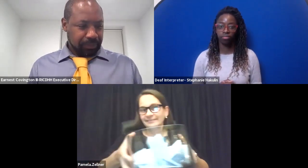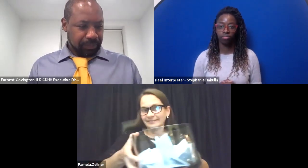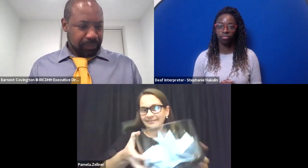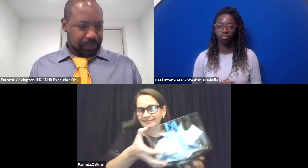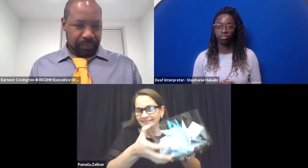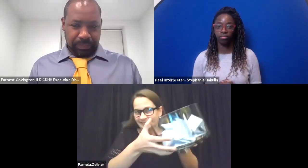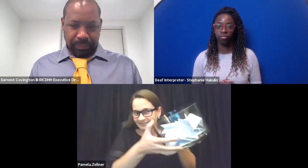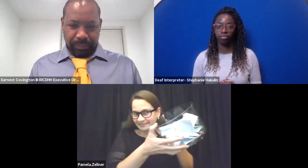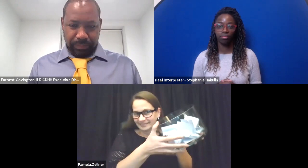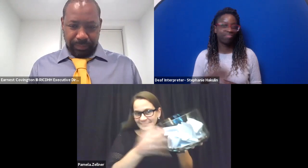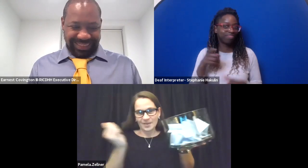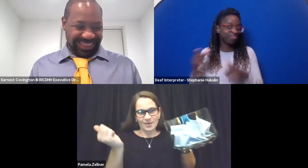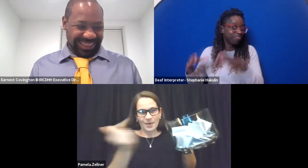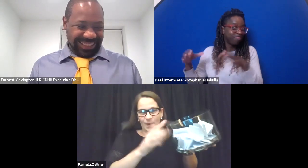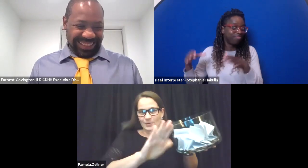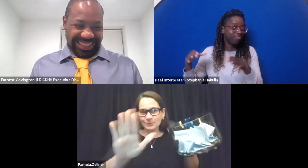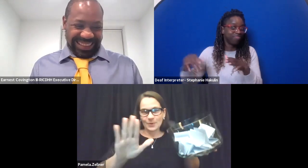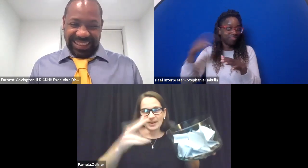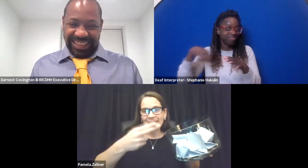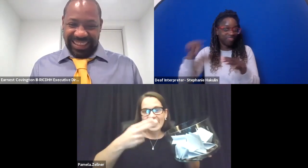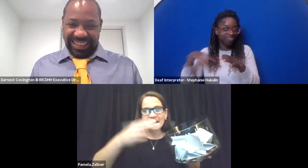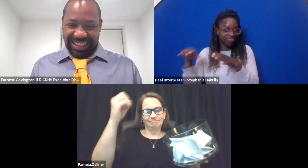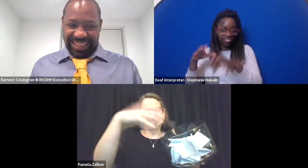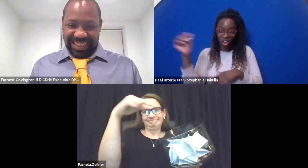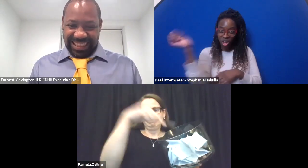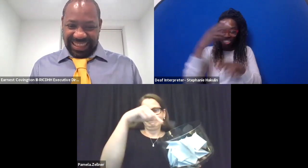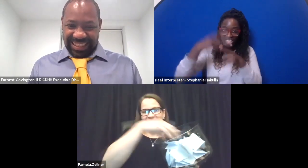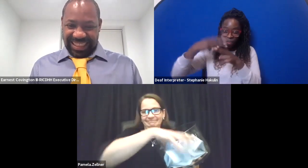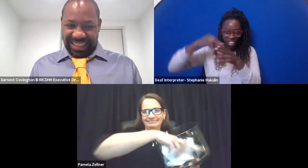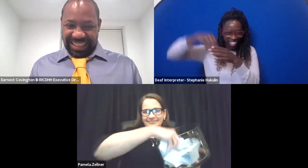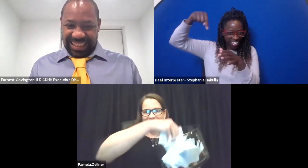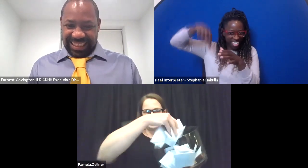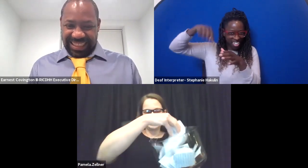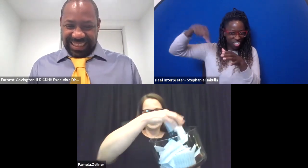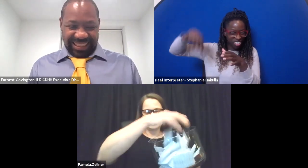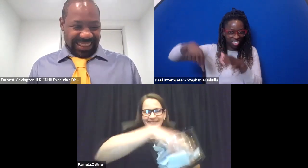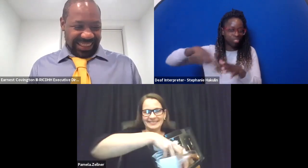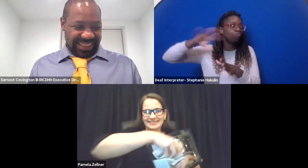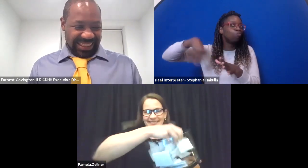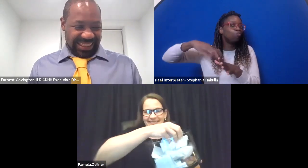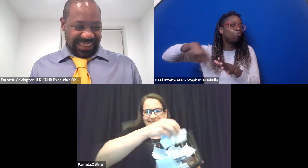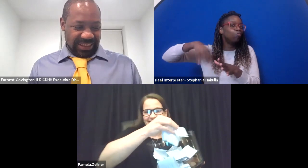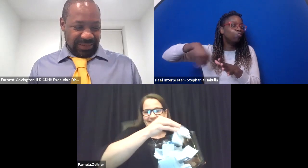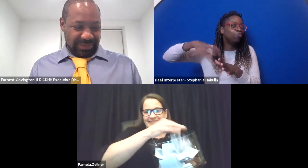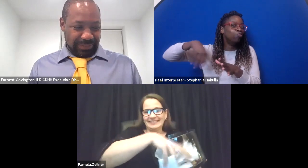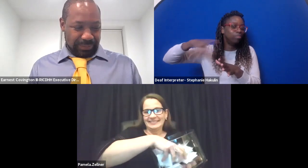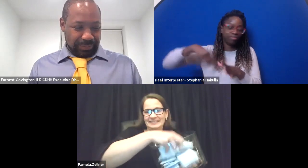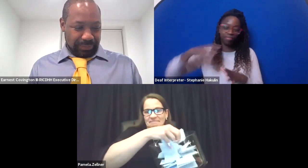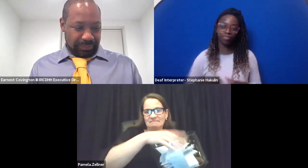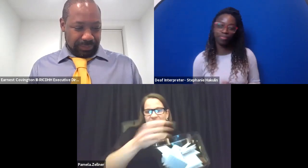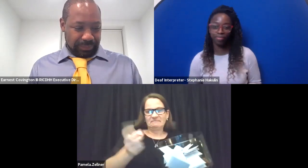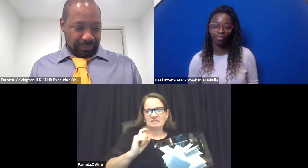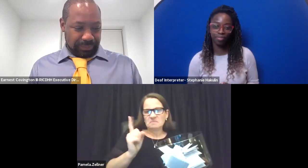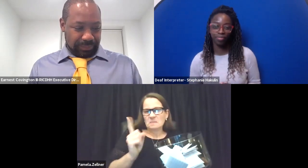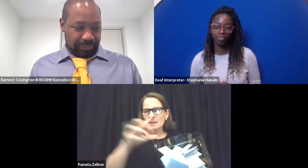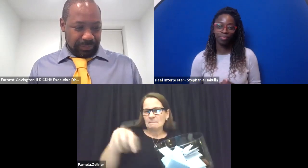go. We put everyone's name in a bowl. I'm mixing it